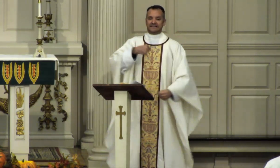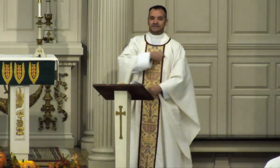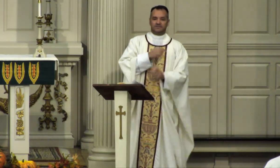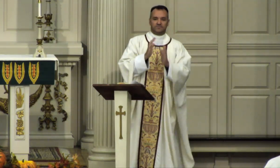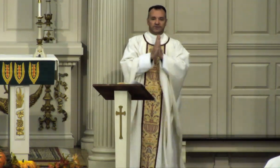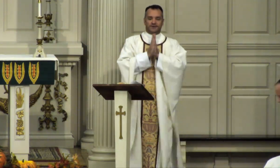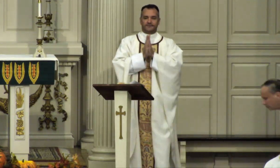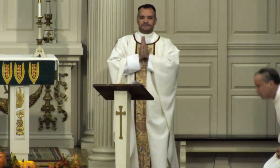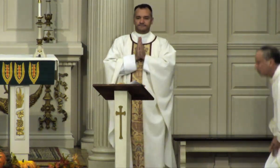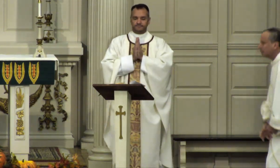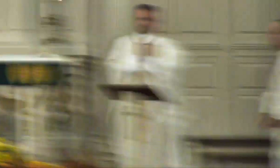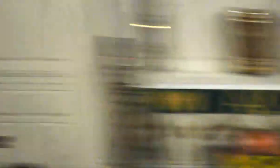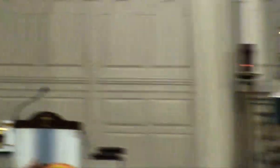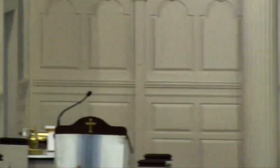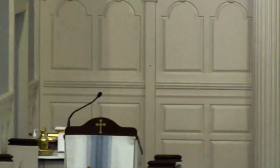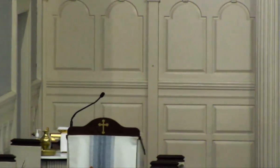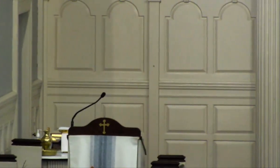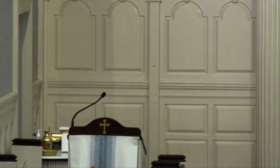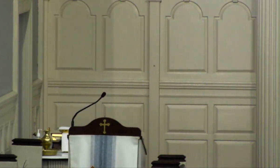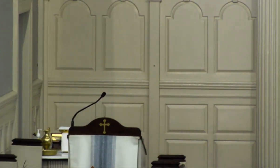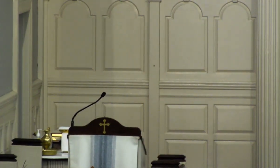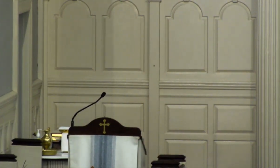Let us pray.